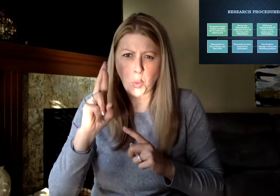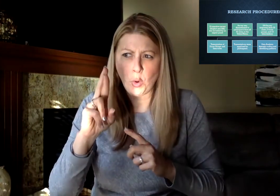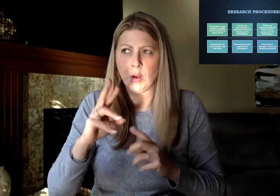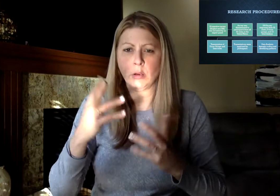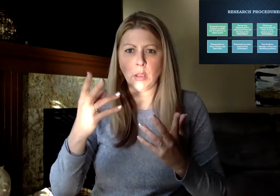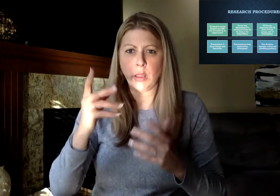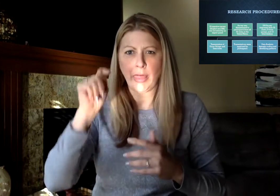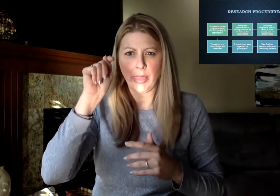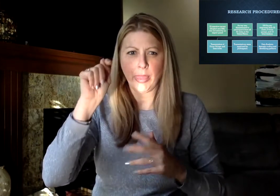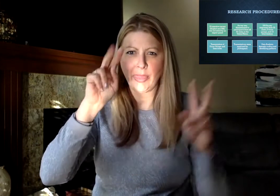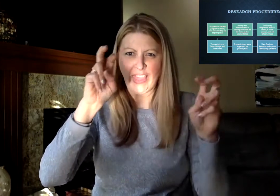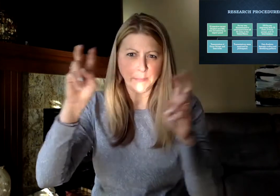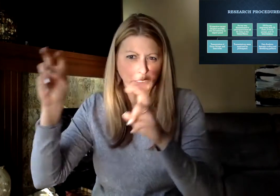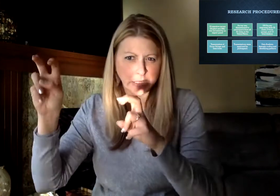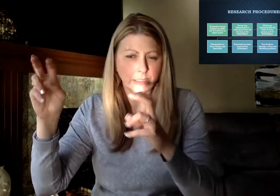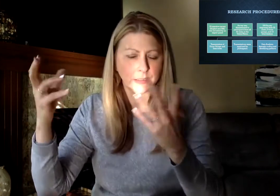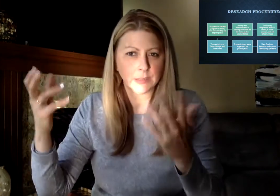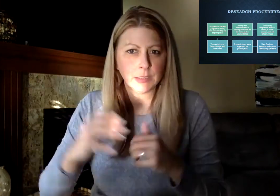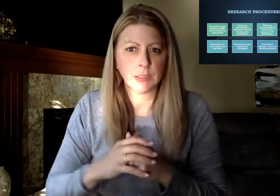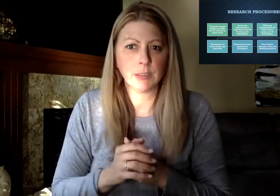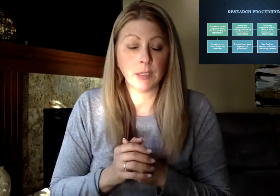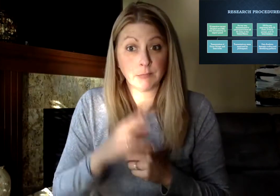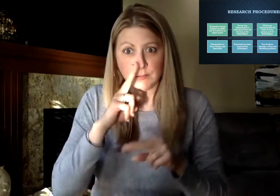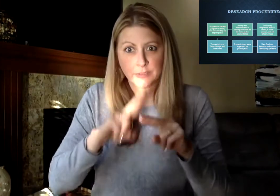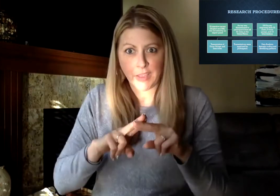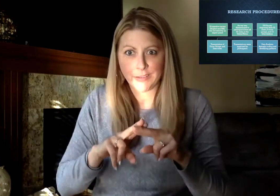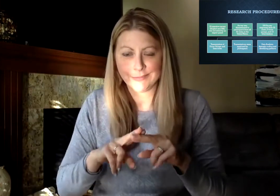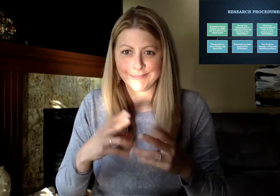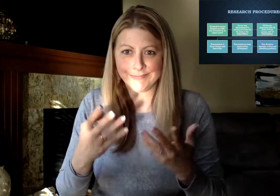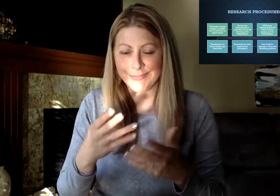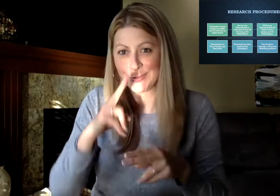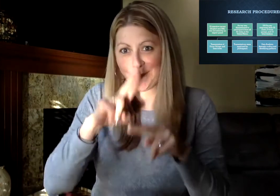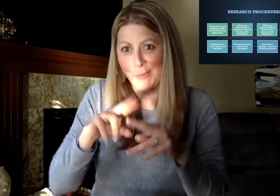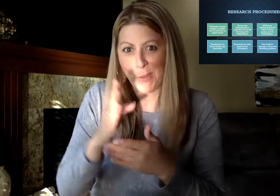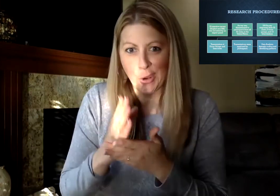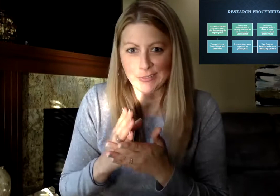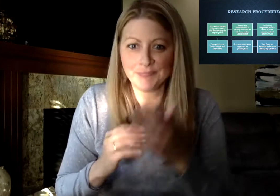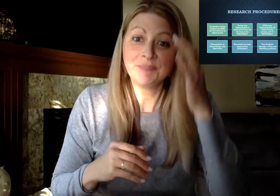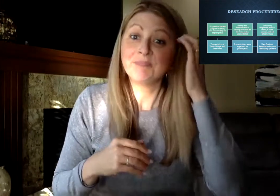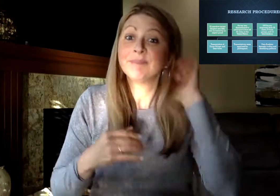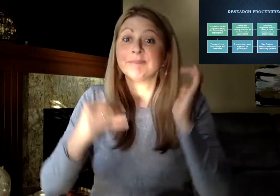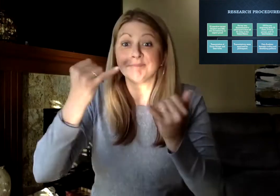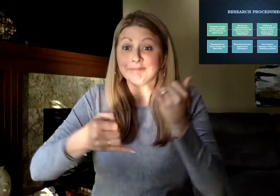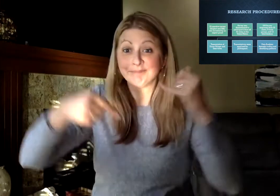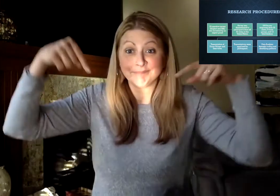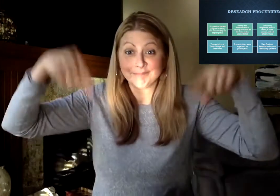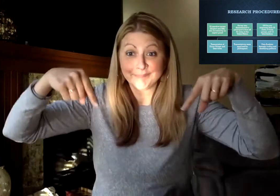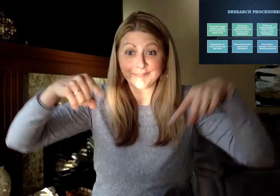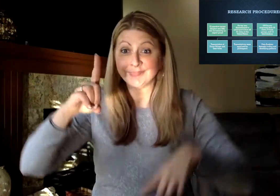or phrases, themes. That was really fun. It was a fun part. And then